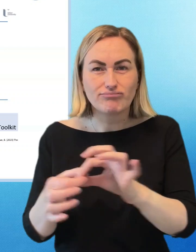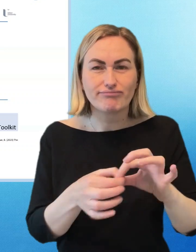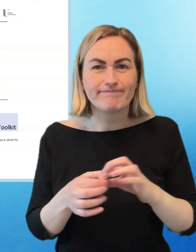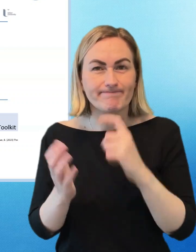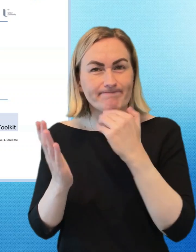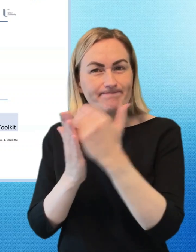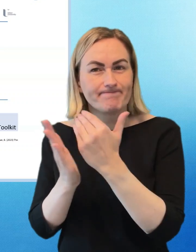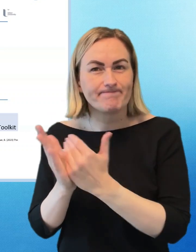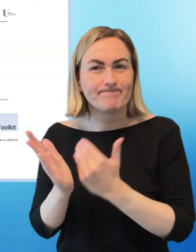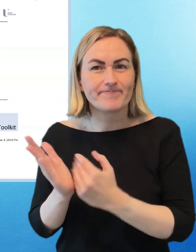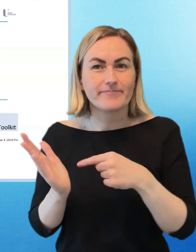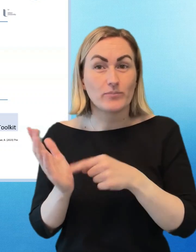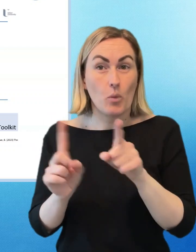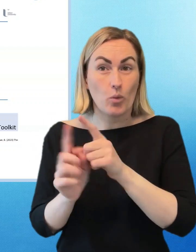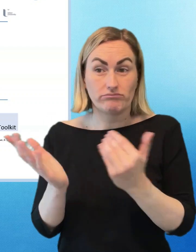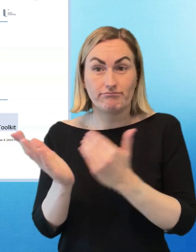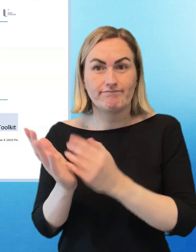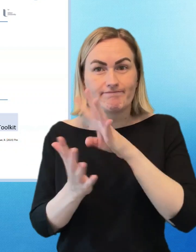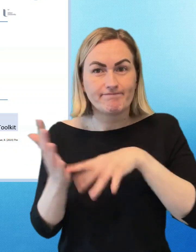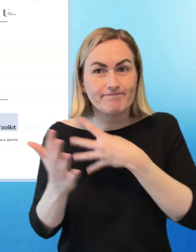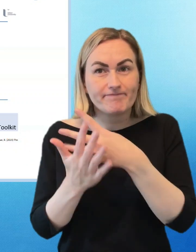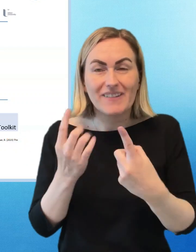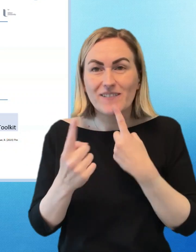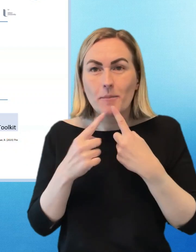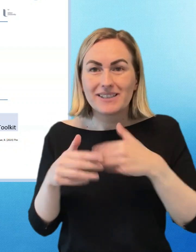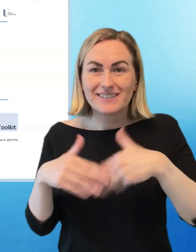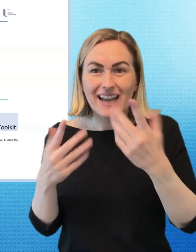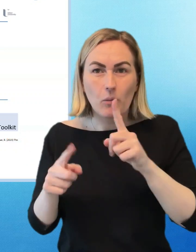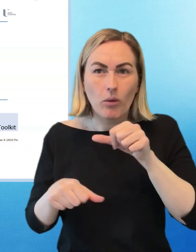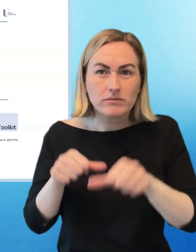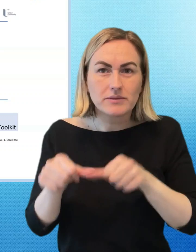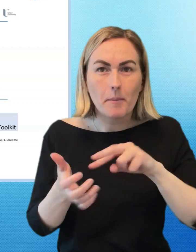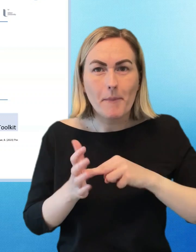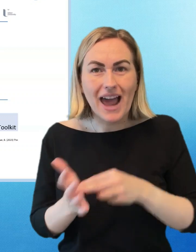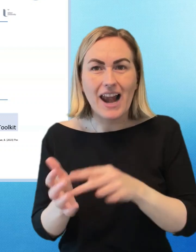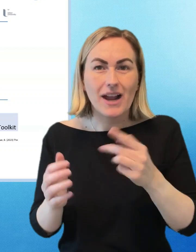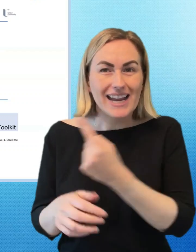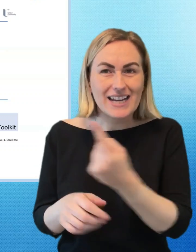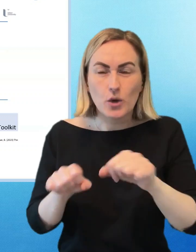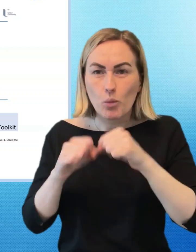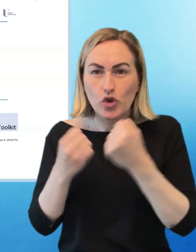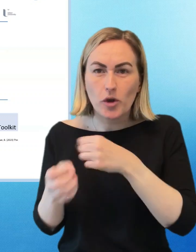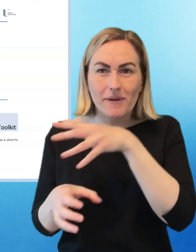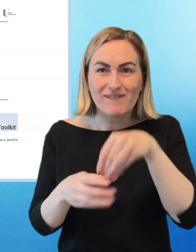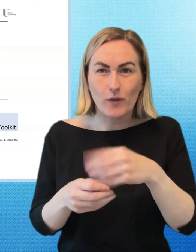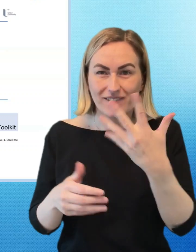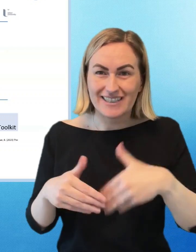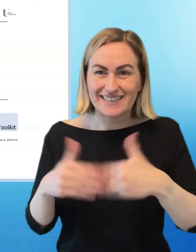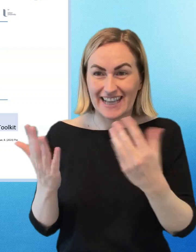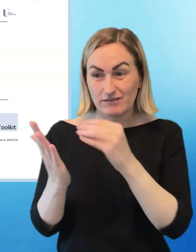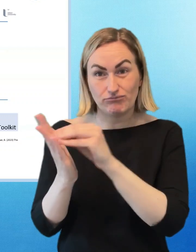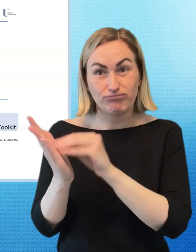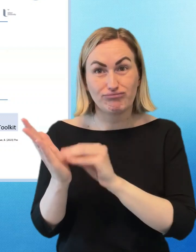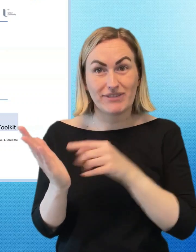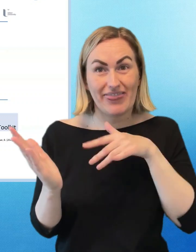exercise. There's also a detailed schedule and outlines of each of the workshops that we undertook during the 5-day